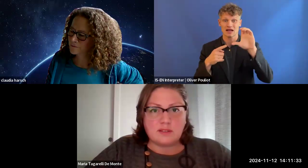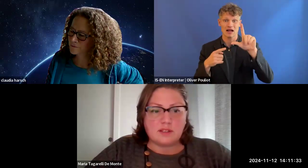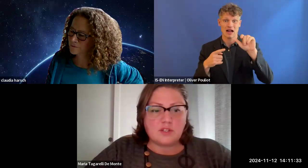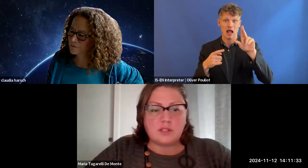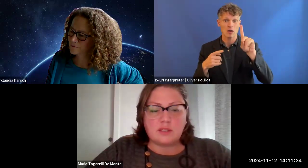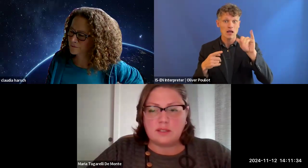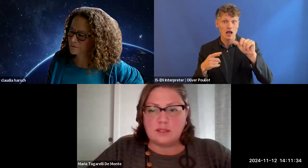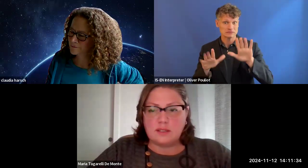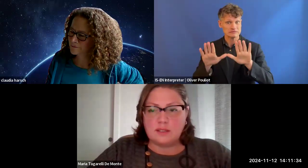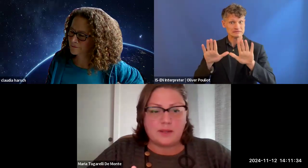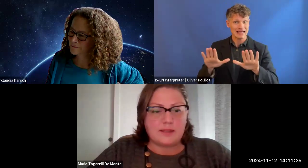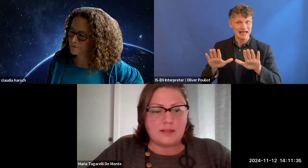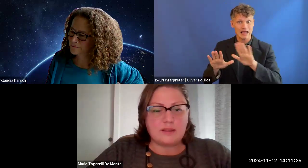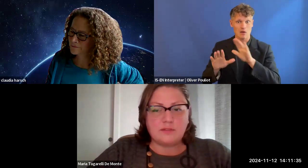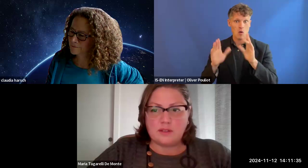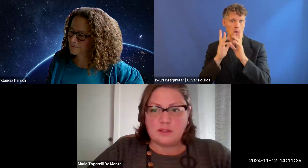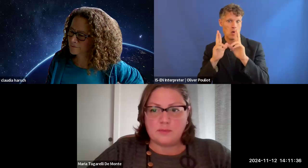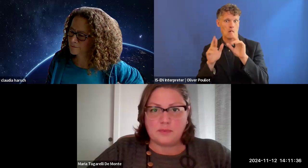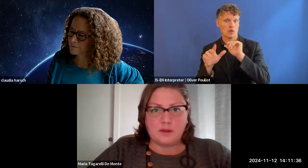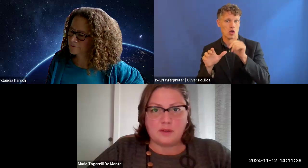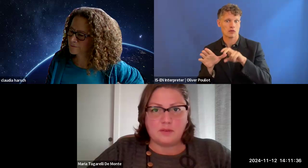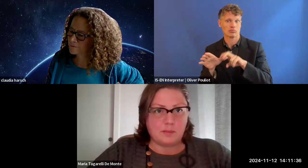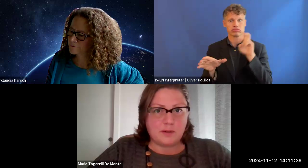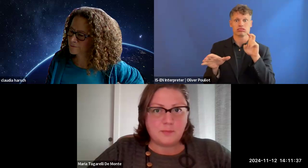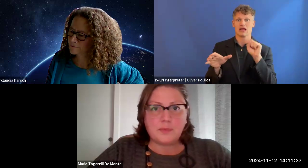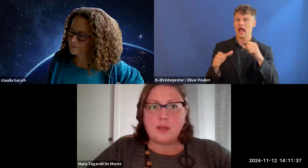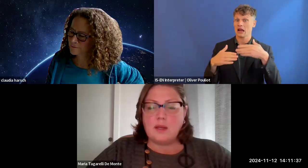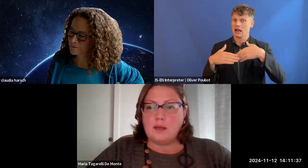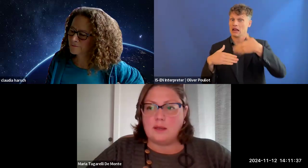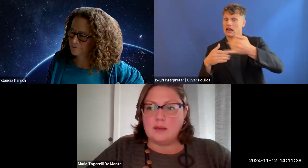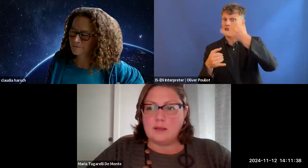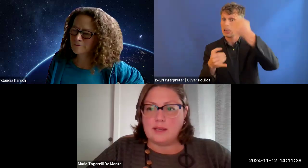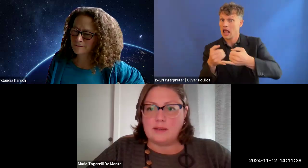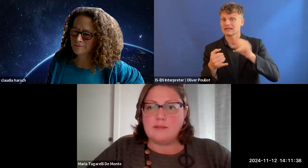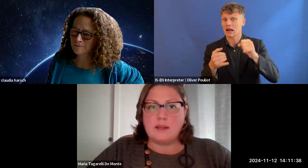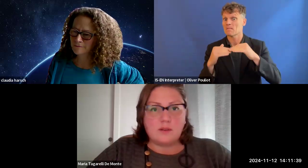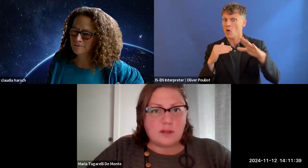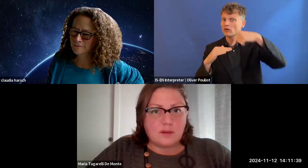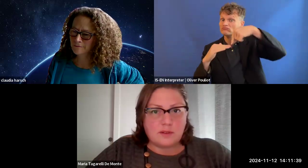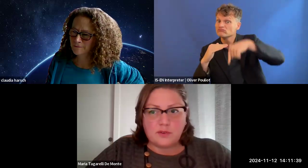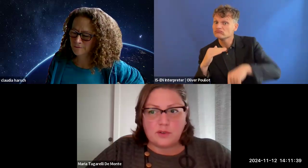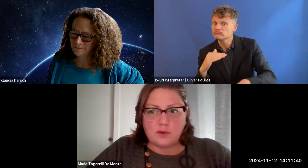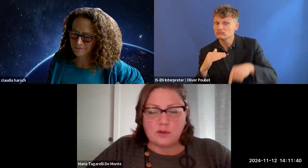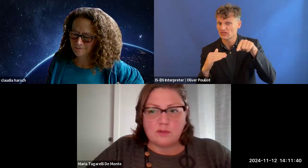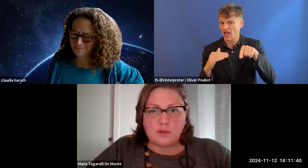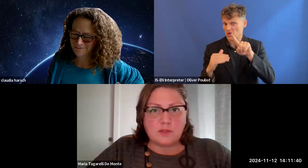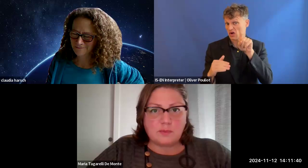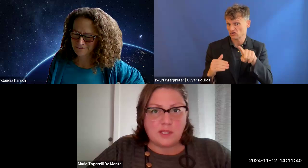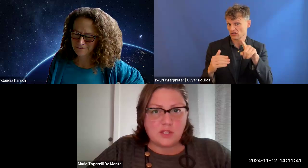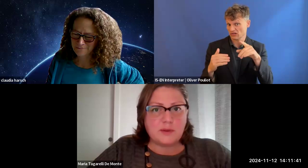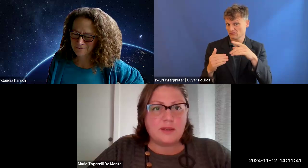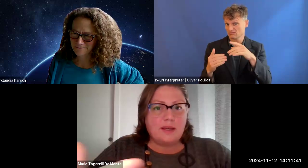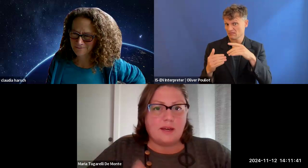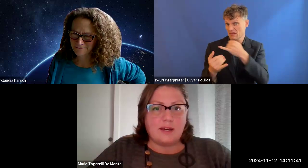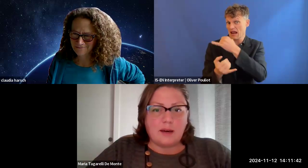farther into this discussion at the end of the webinar. Again, thank you, Claudia, for